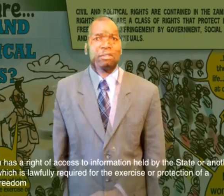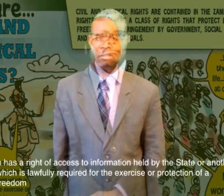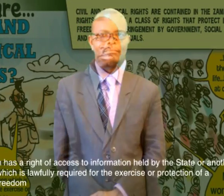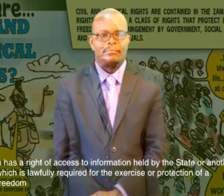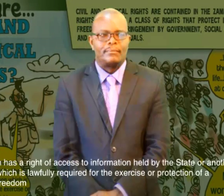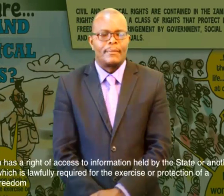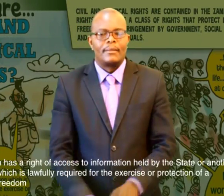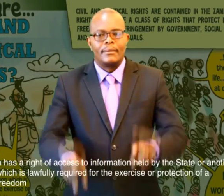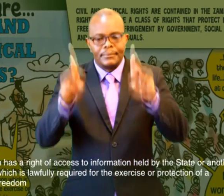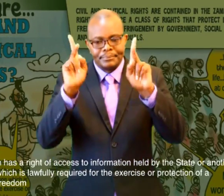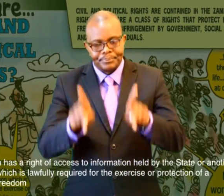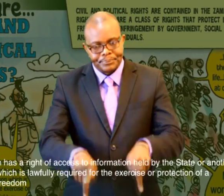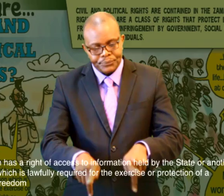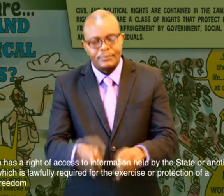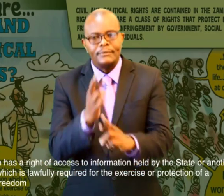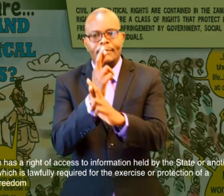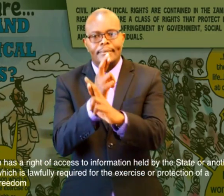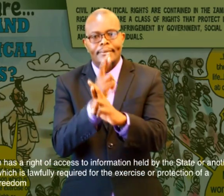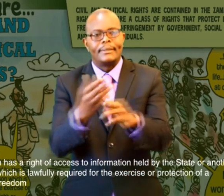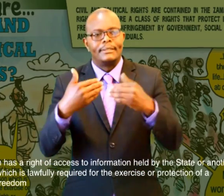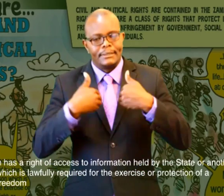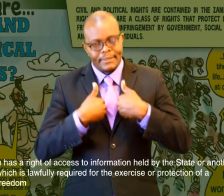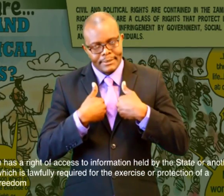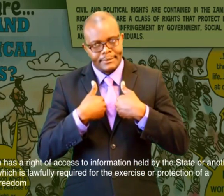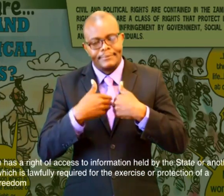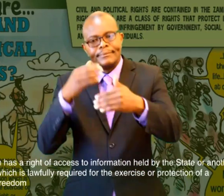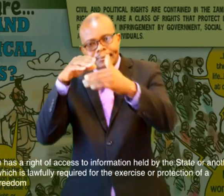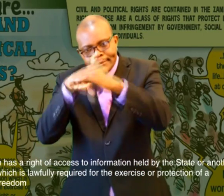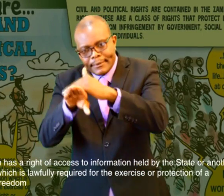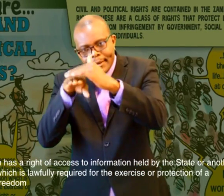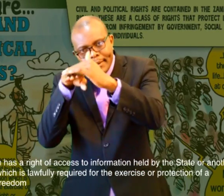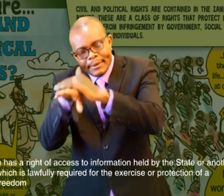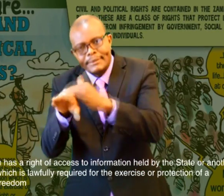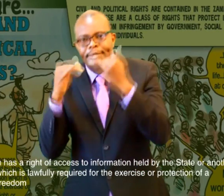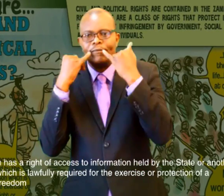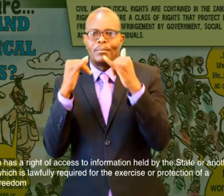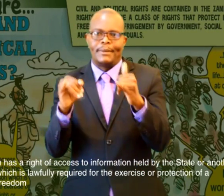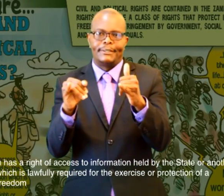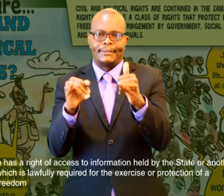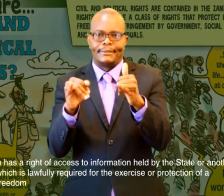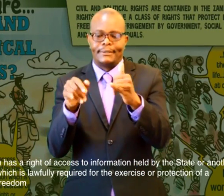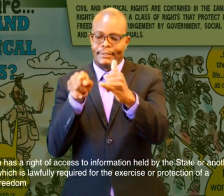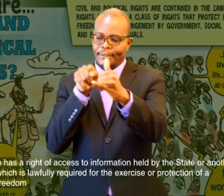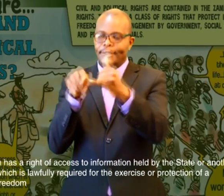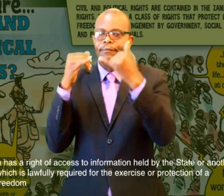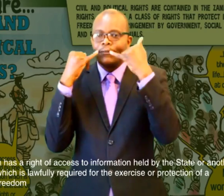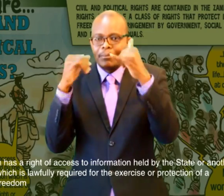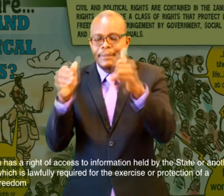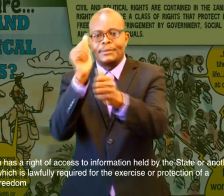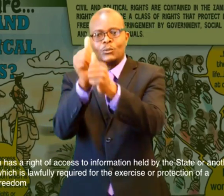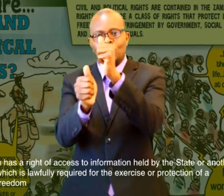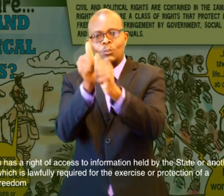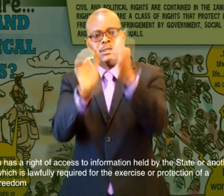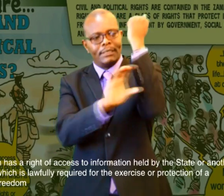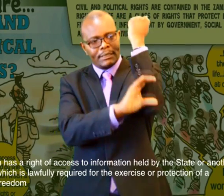A person has the right of access to information held by the state or another person, which is lawfully